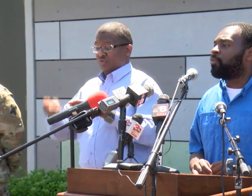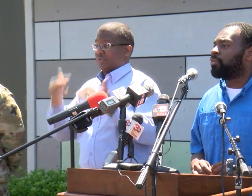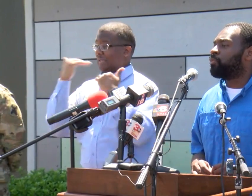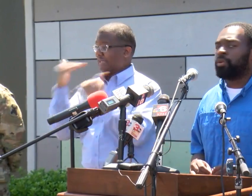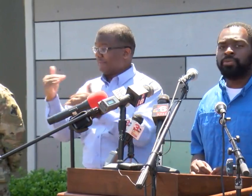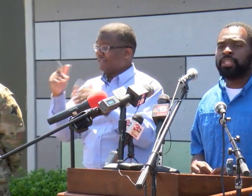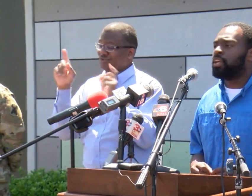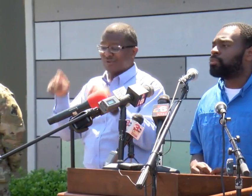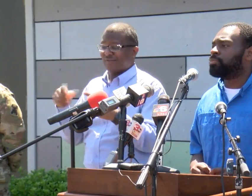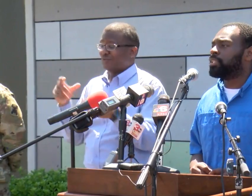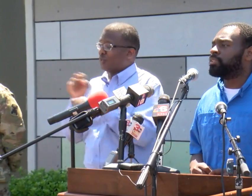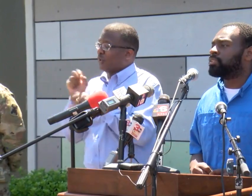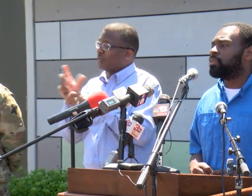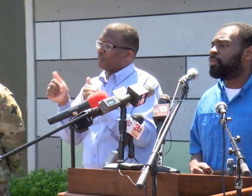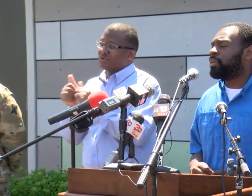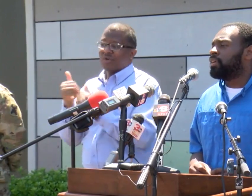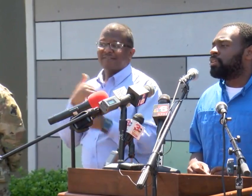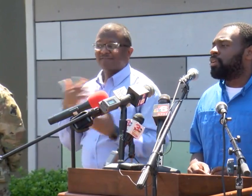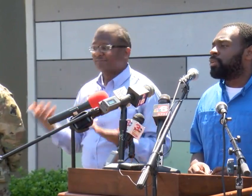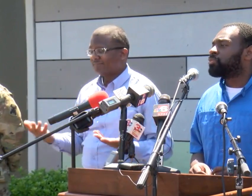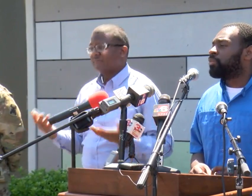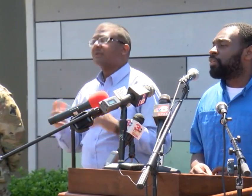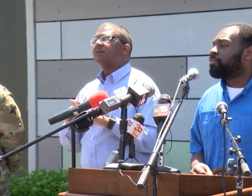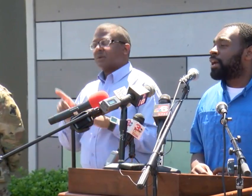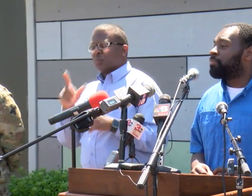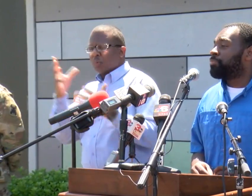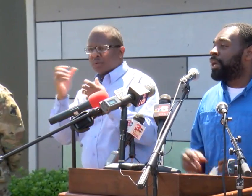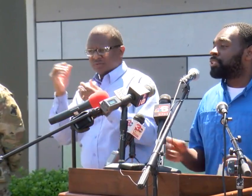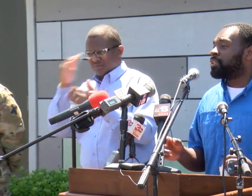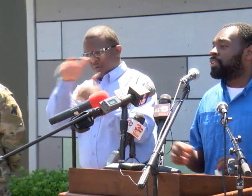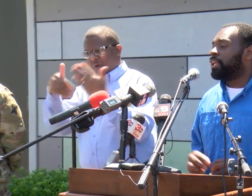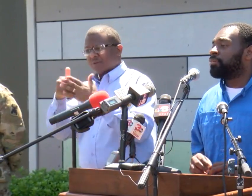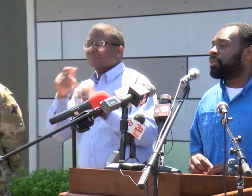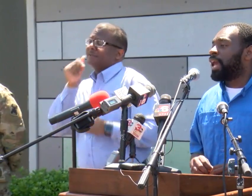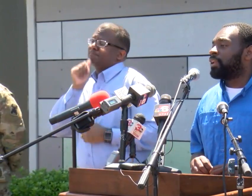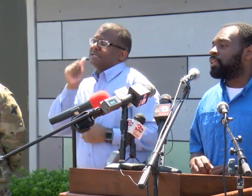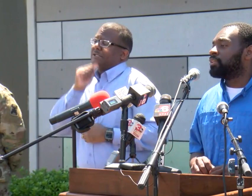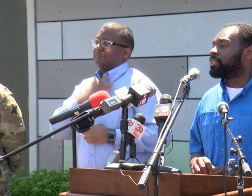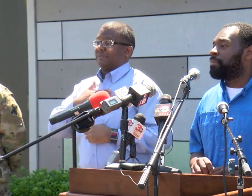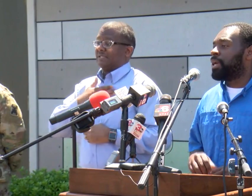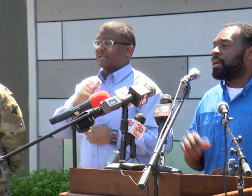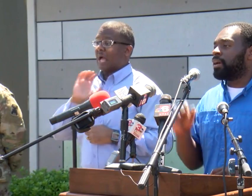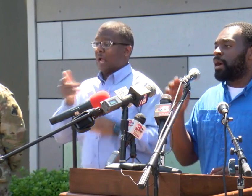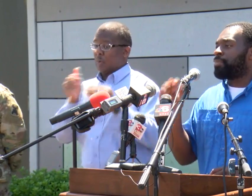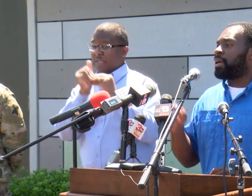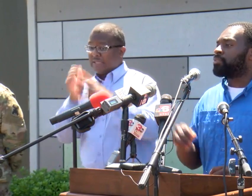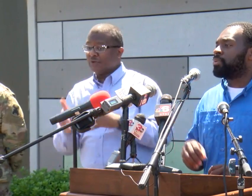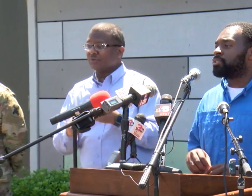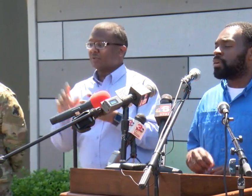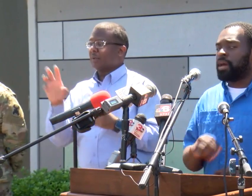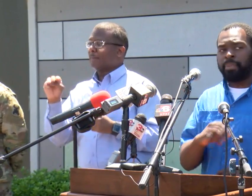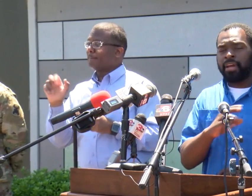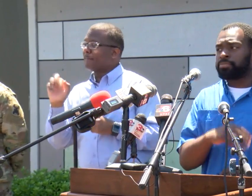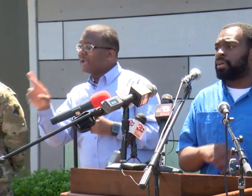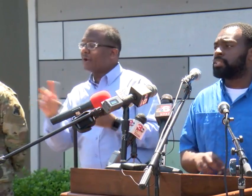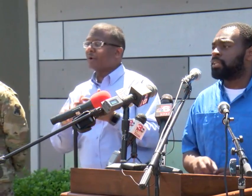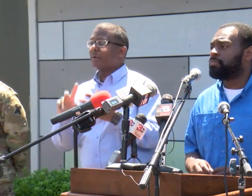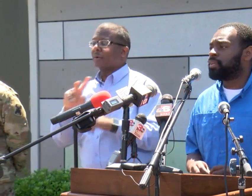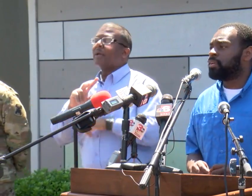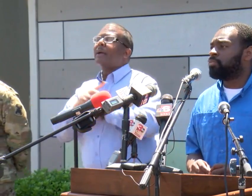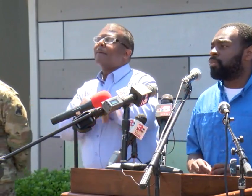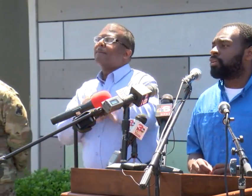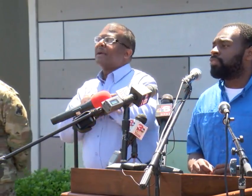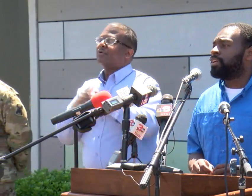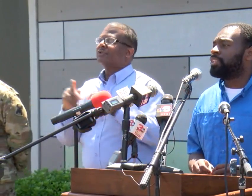kind of got to work within those means. And so we just want everybody to be patient and let them know that our leaders, our mayor, our parish administrator, our parish